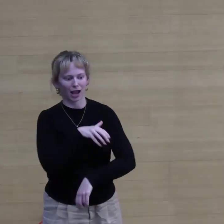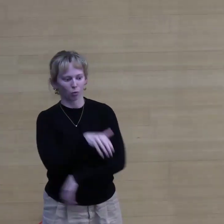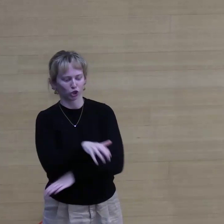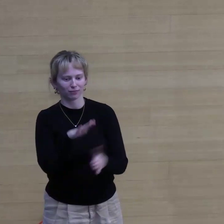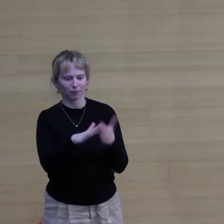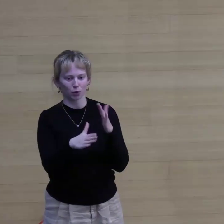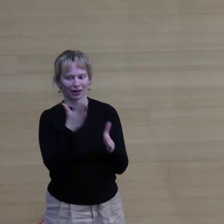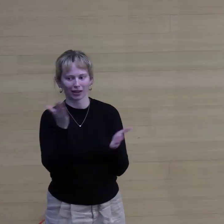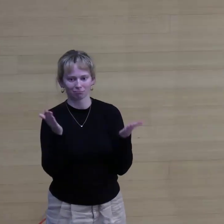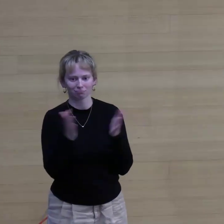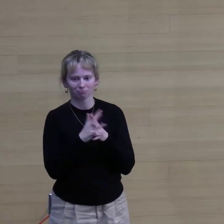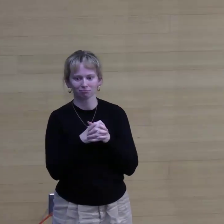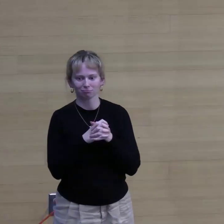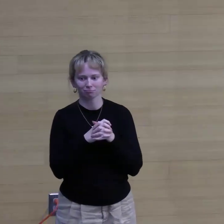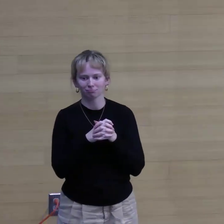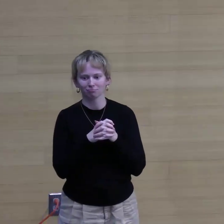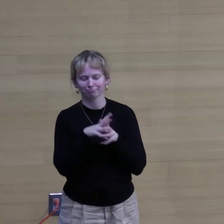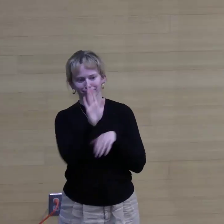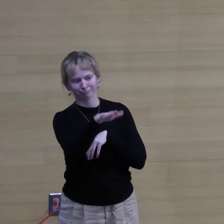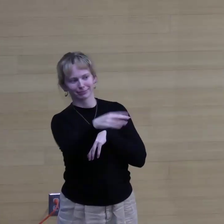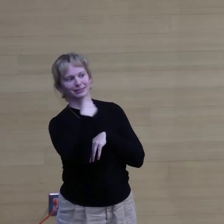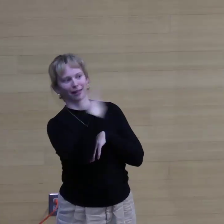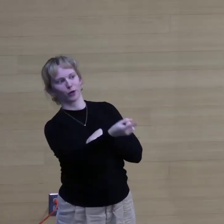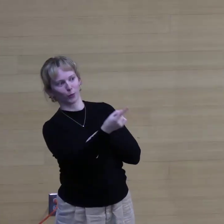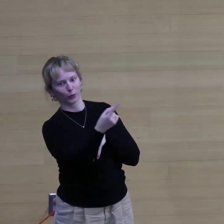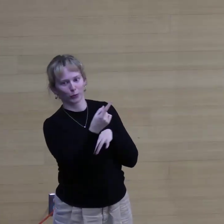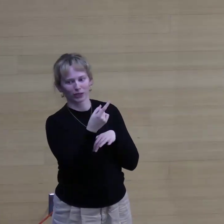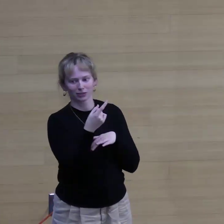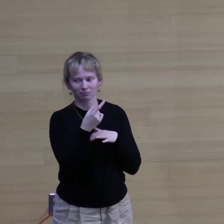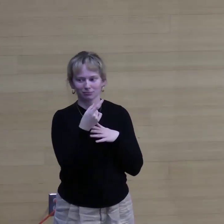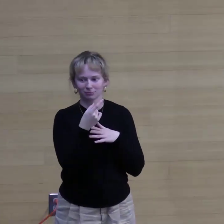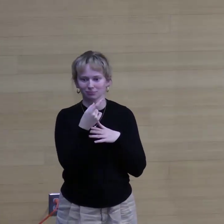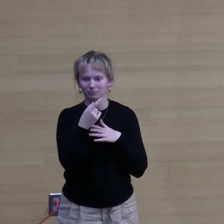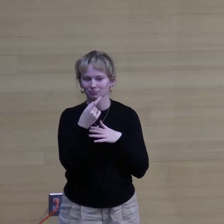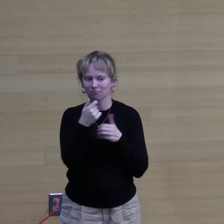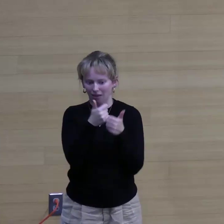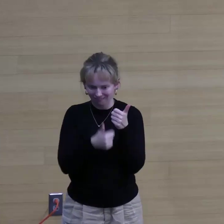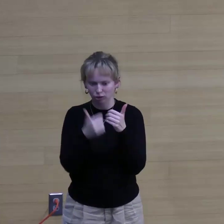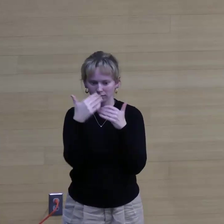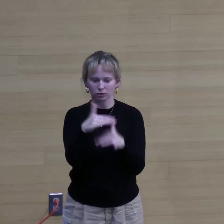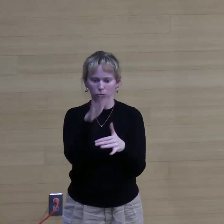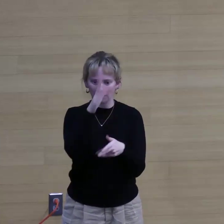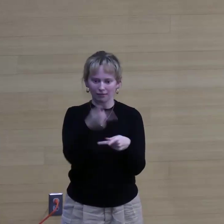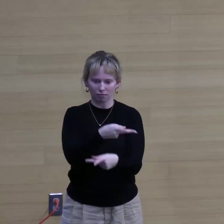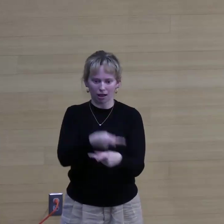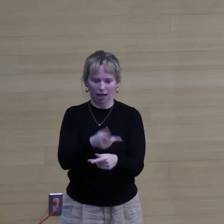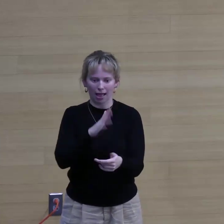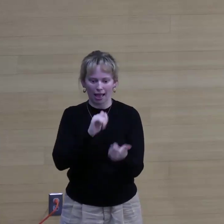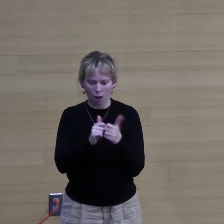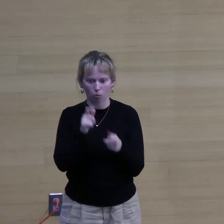of community. Let me tell you, for every limitation, you will figure out a way to